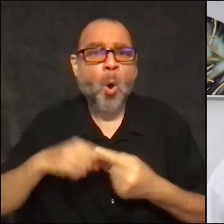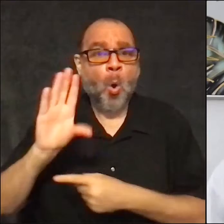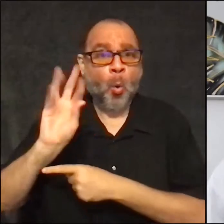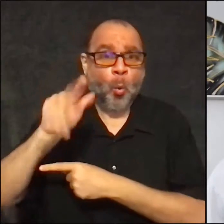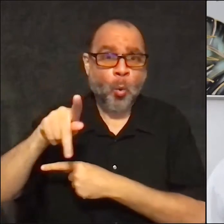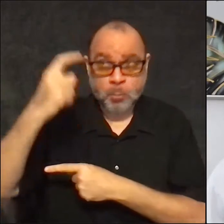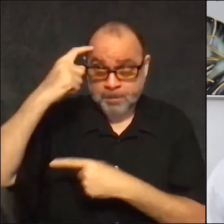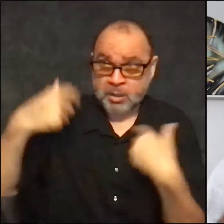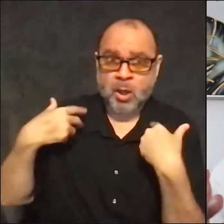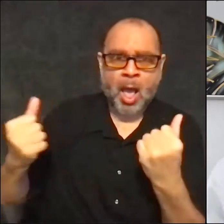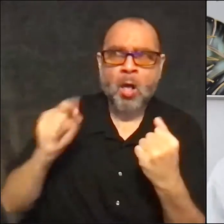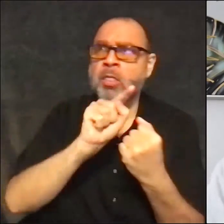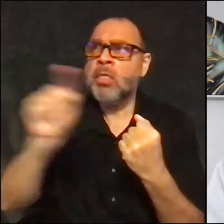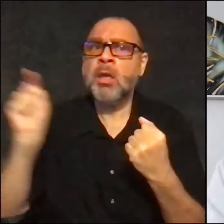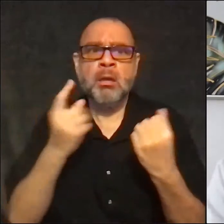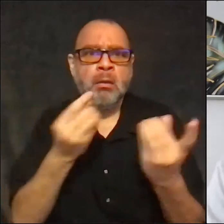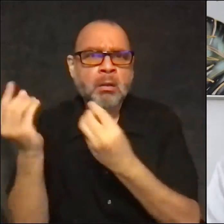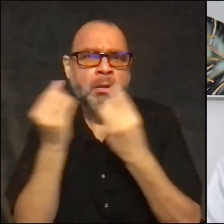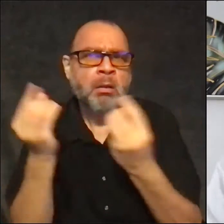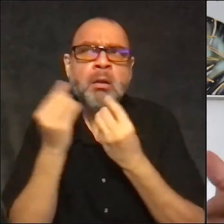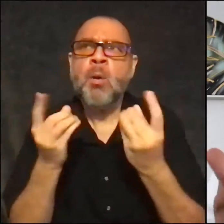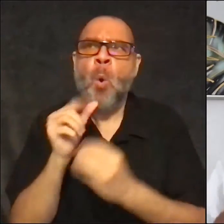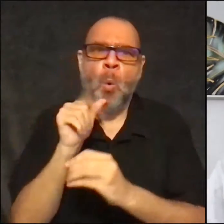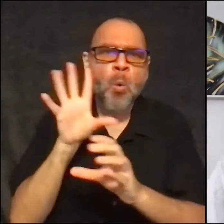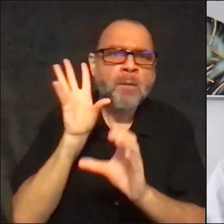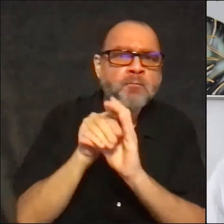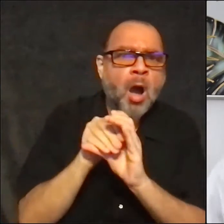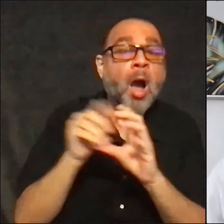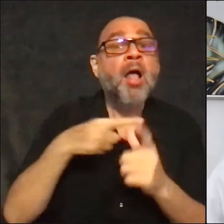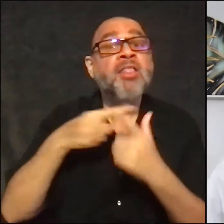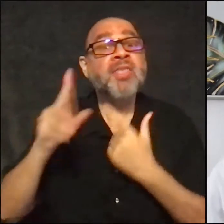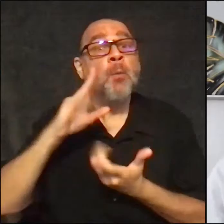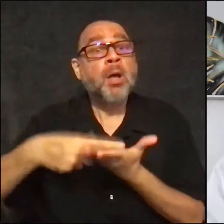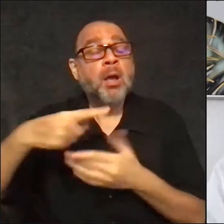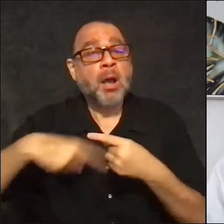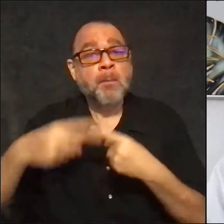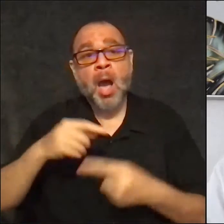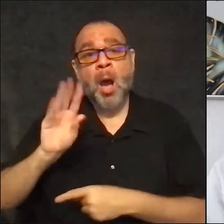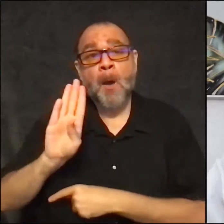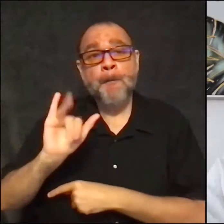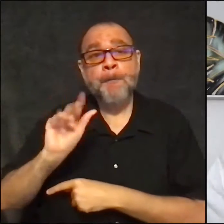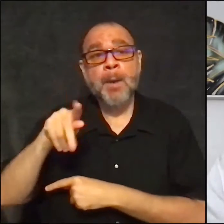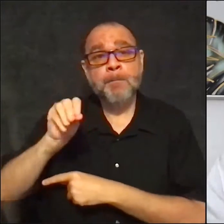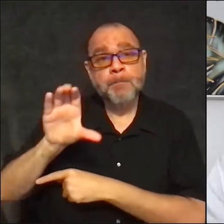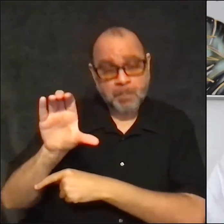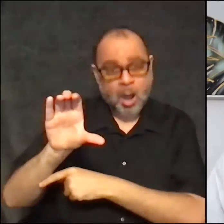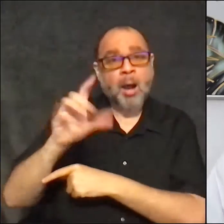know about as far as BIPOC mental health specifically? And that's where I'm going to need your help. And then some